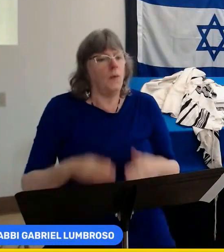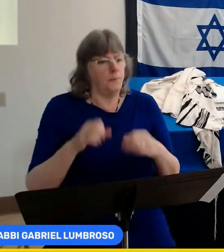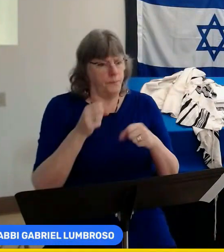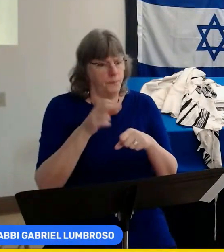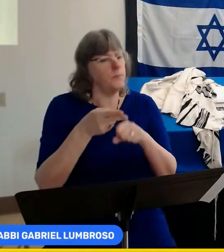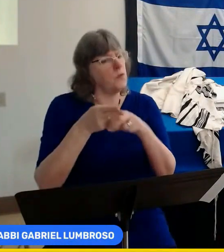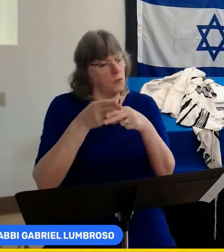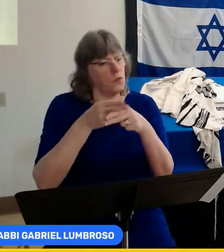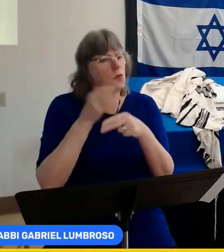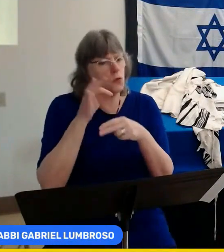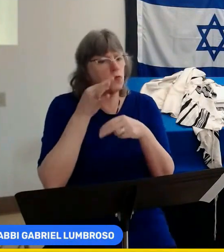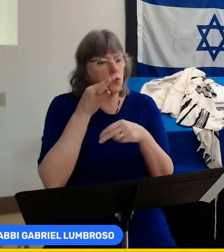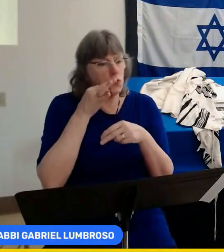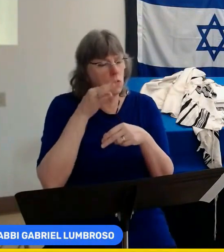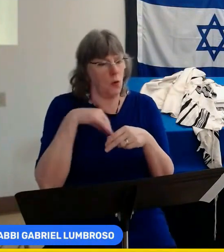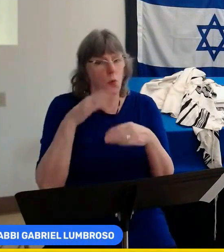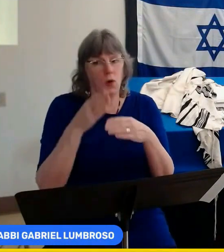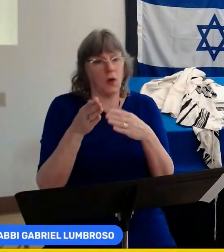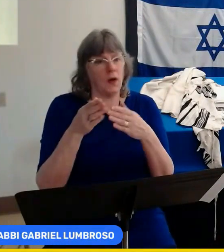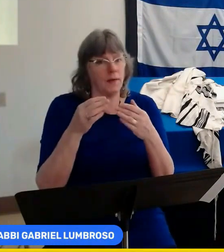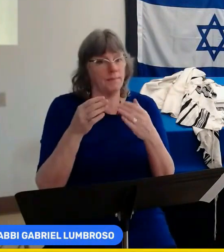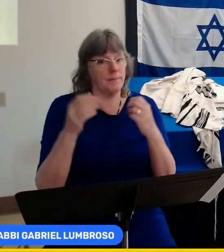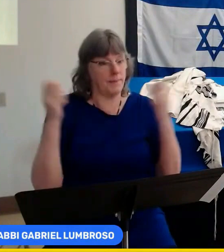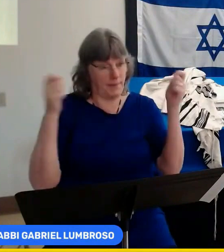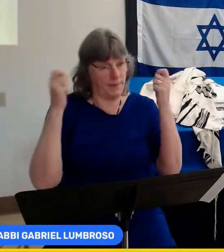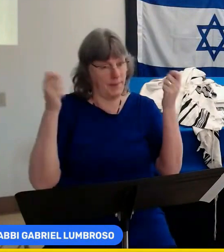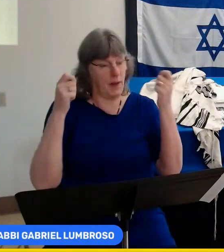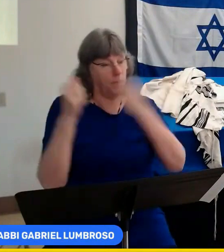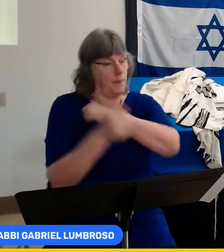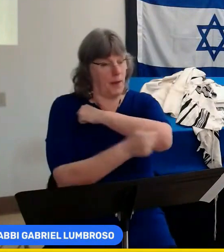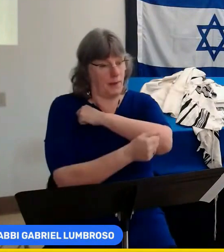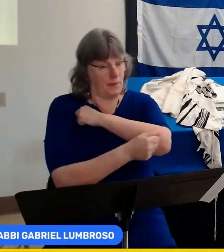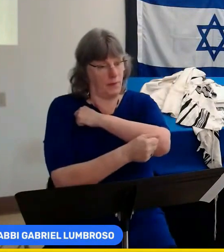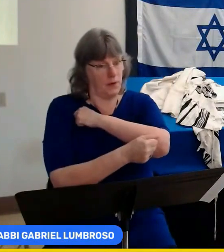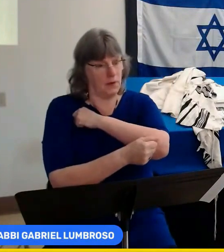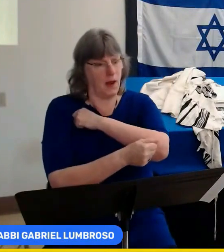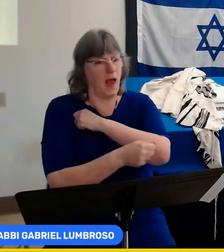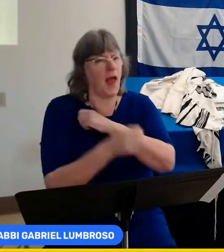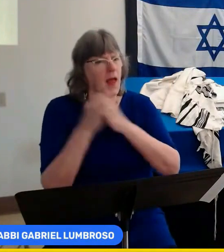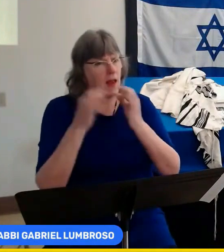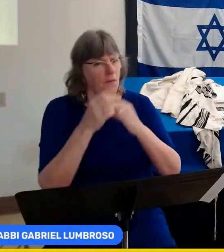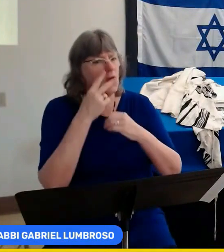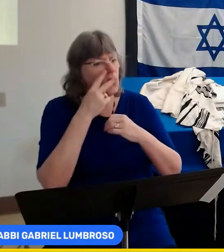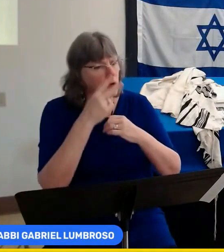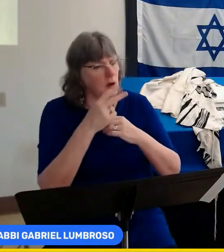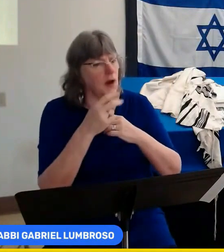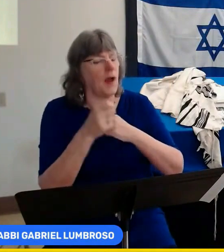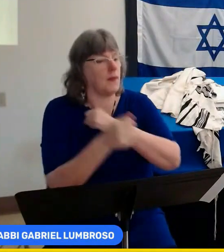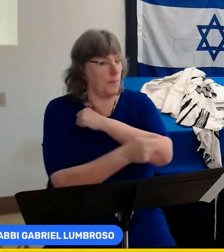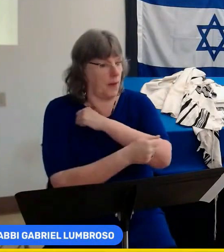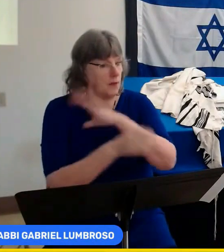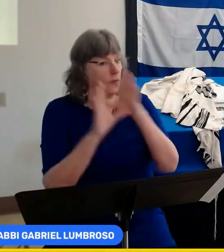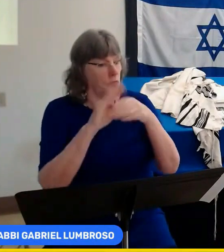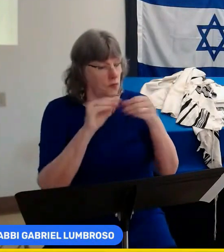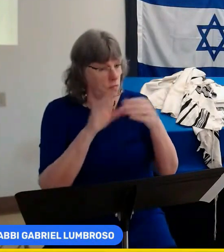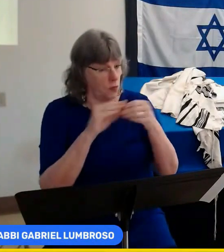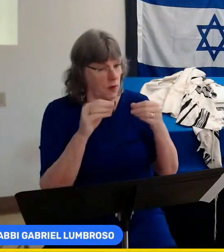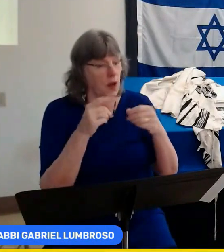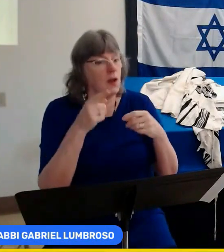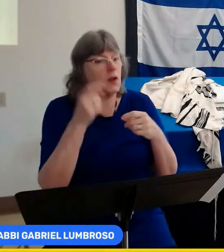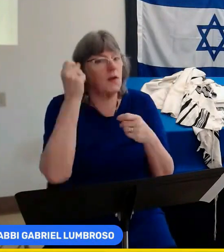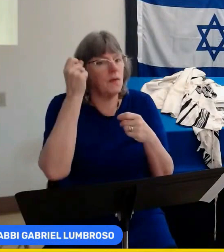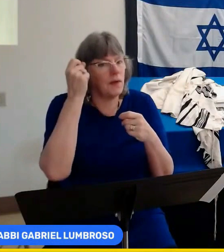soon. When we do that, we see how the whole Passover story speaks of the events of Yeshua's crucifixion and